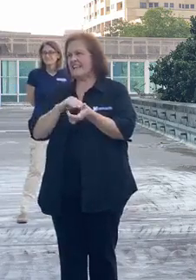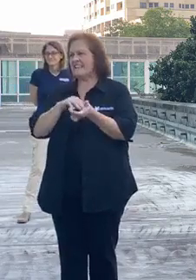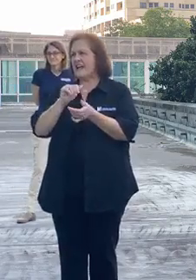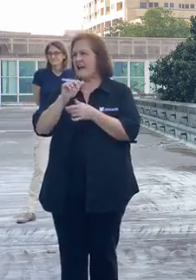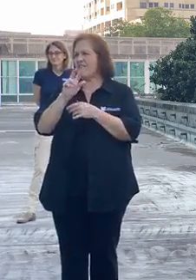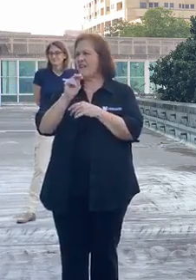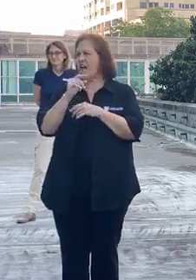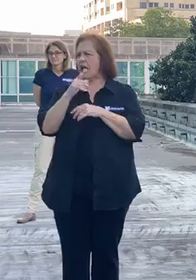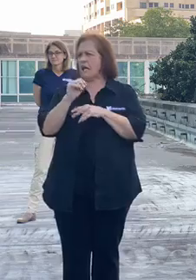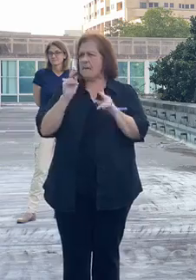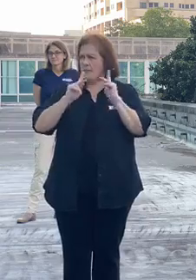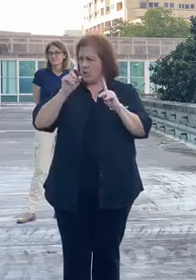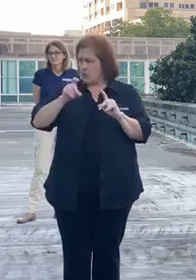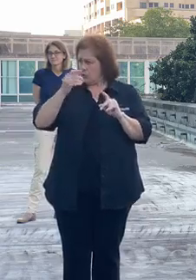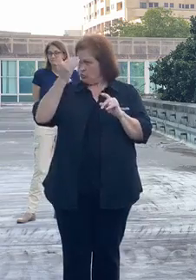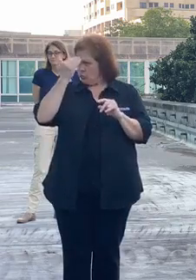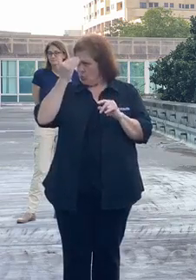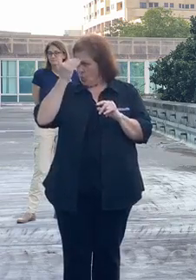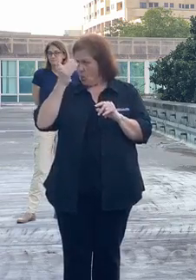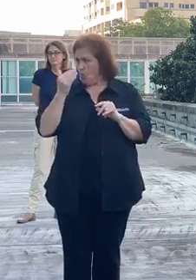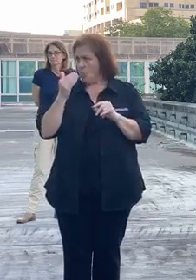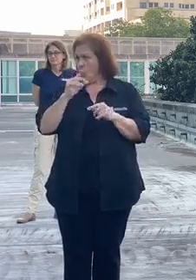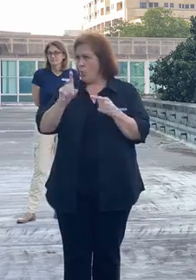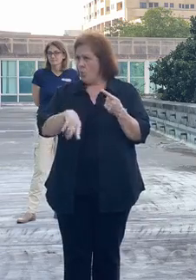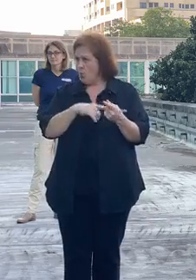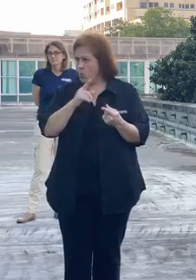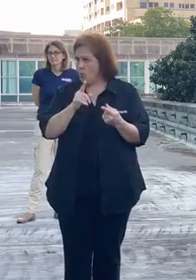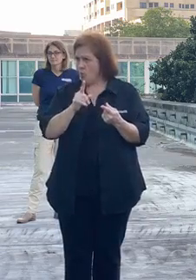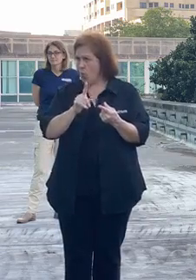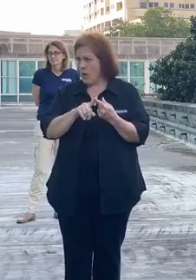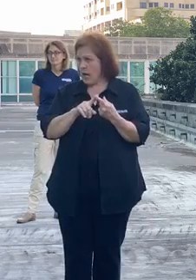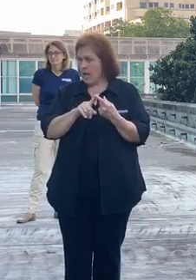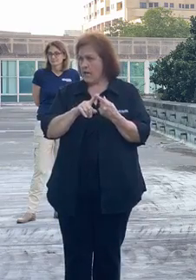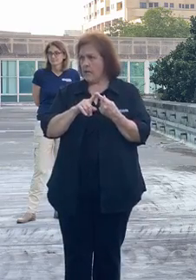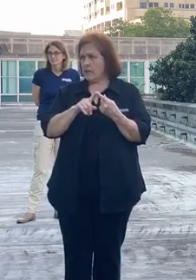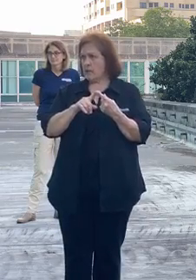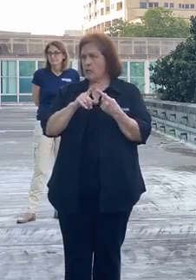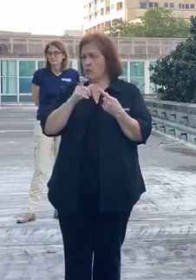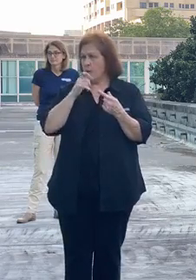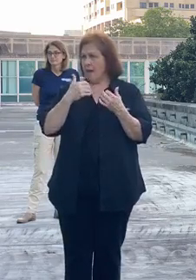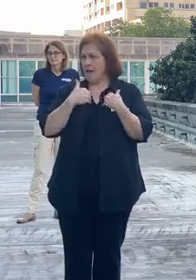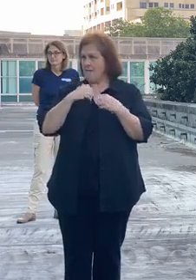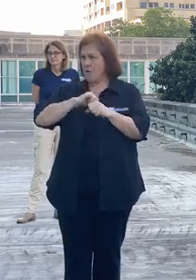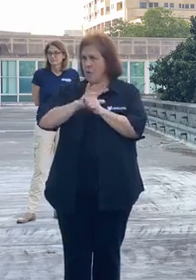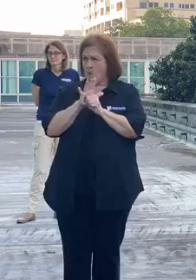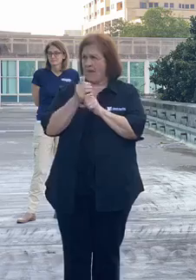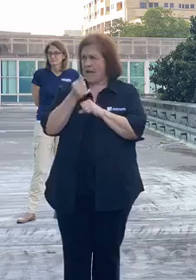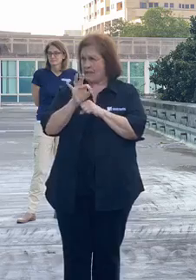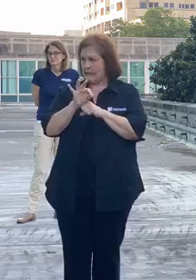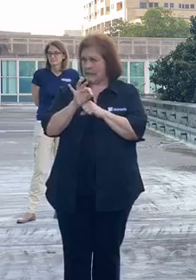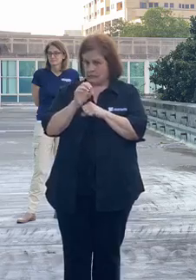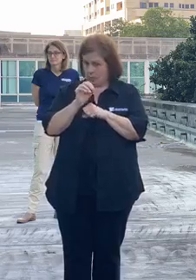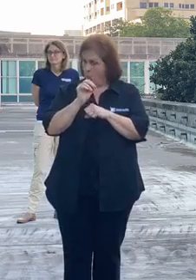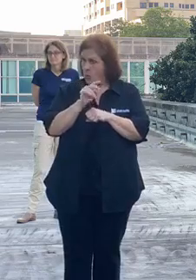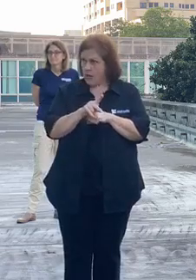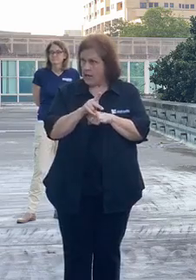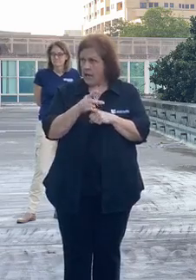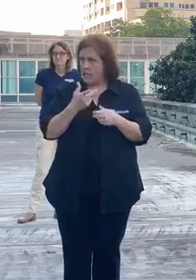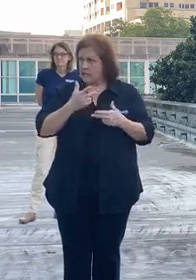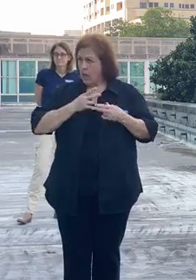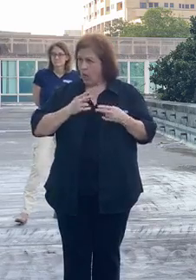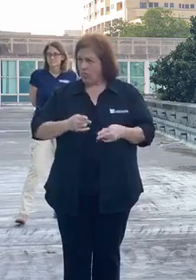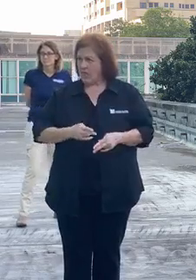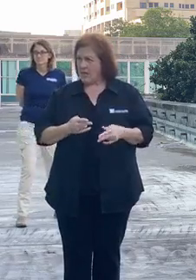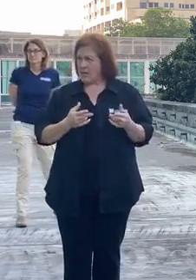Begno. People need to know exactly when people with COVID-19, it's okay, it's free, it's